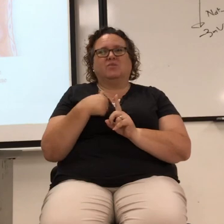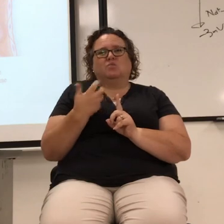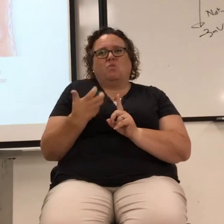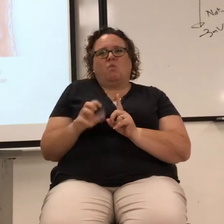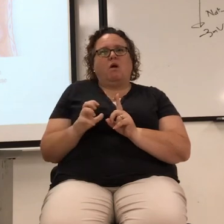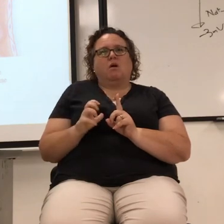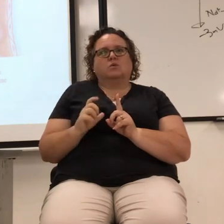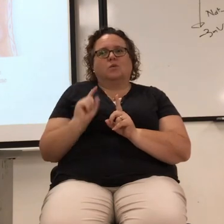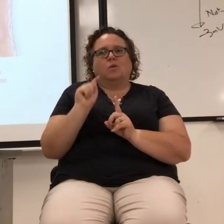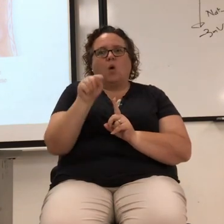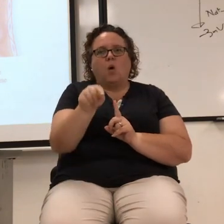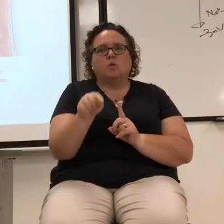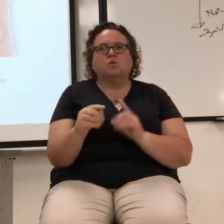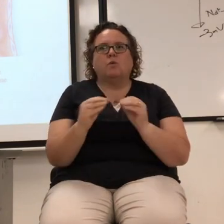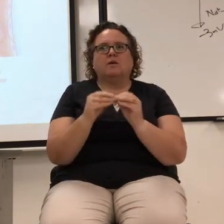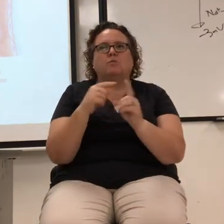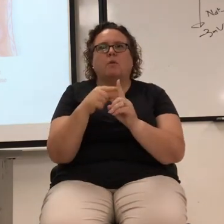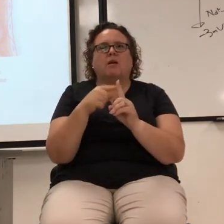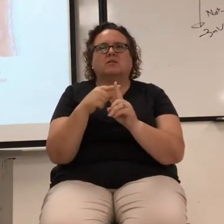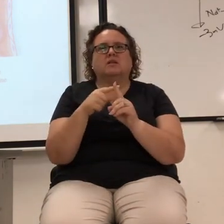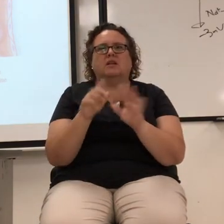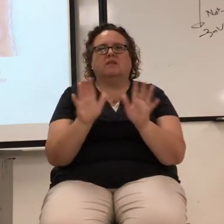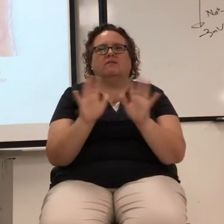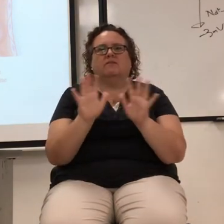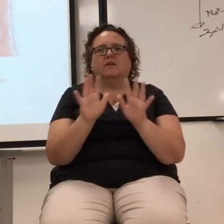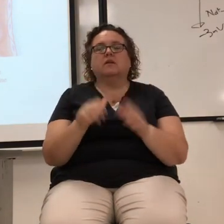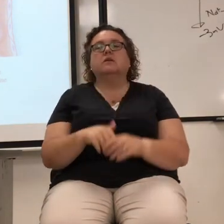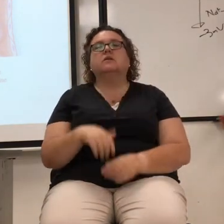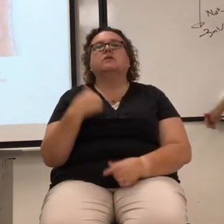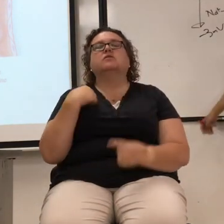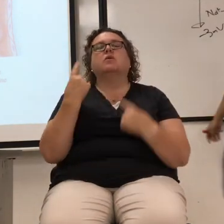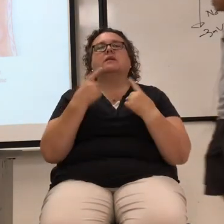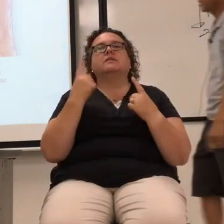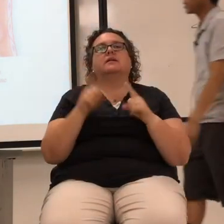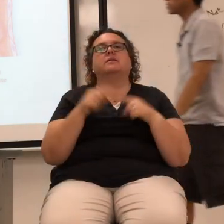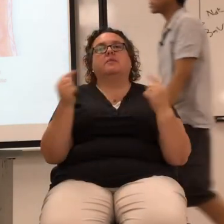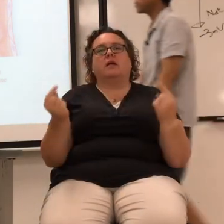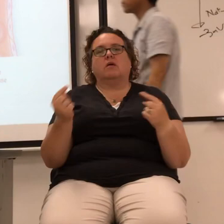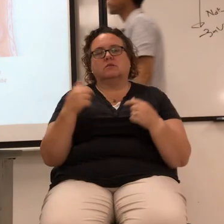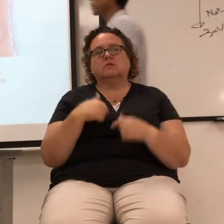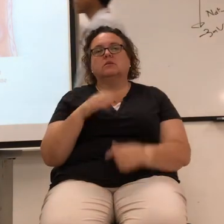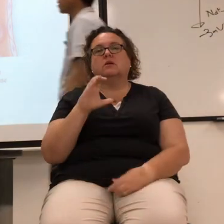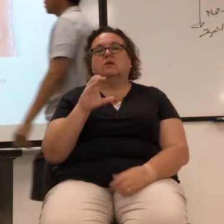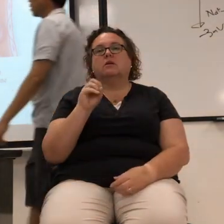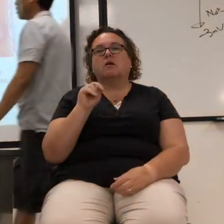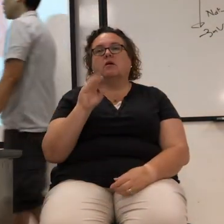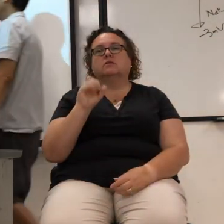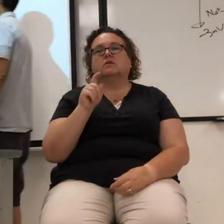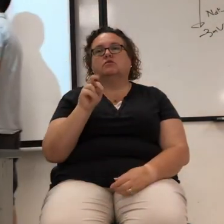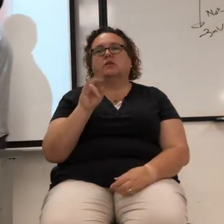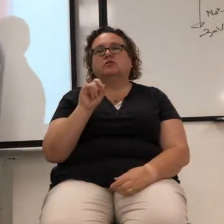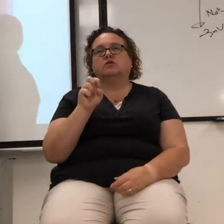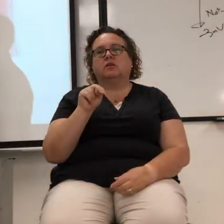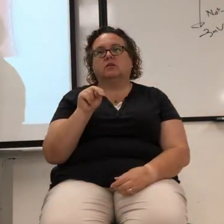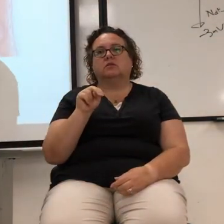go towards more positive. Okay, let's think of something else. Concentration gradients.